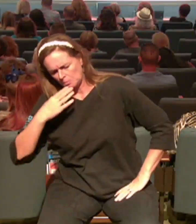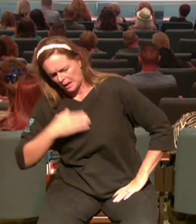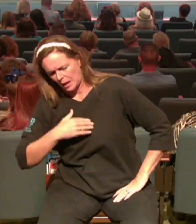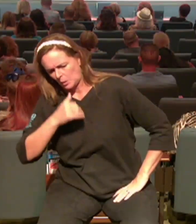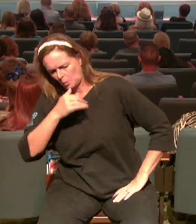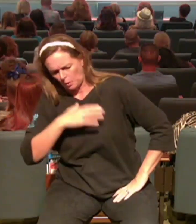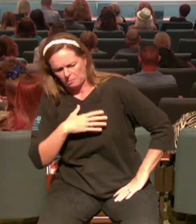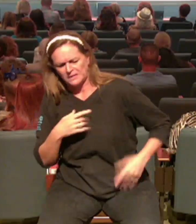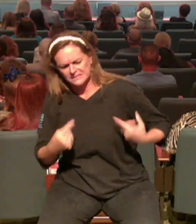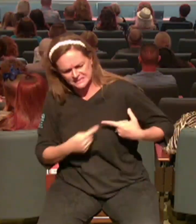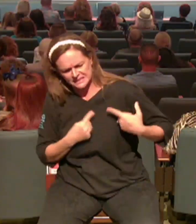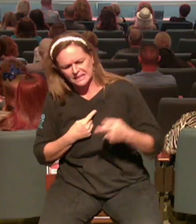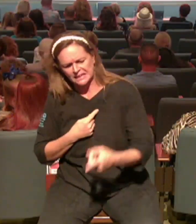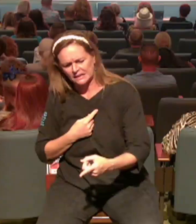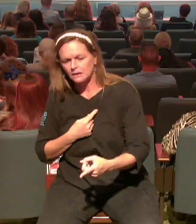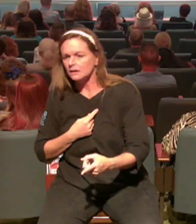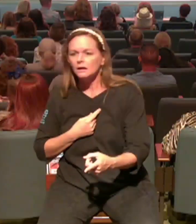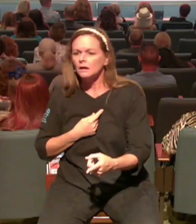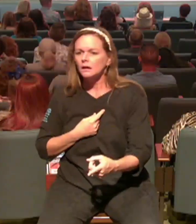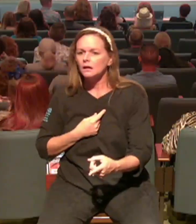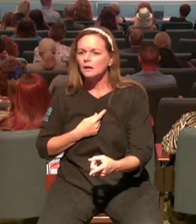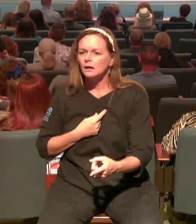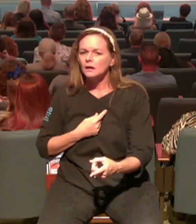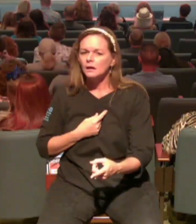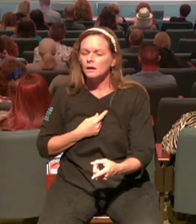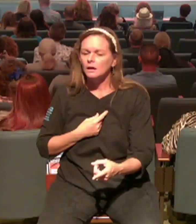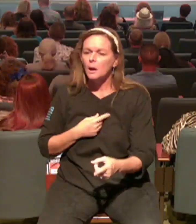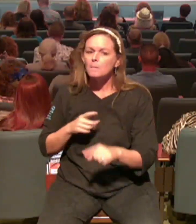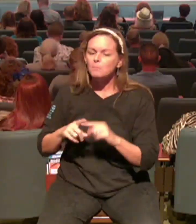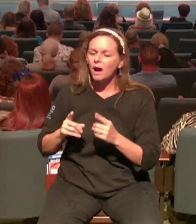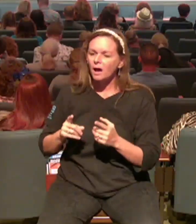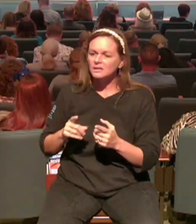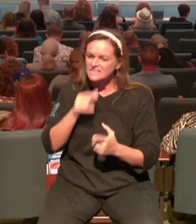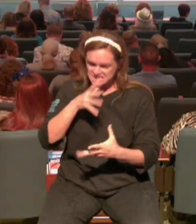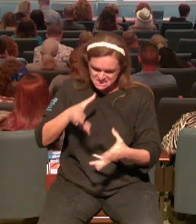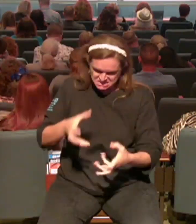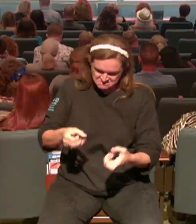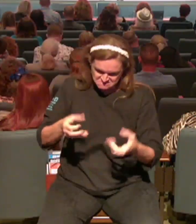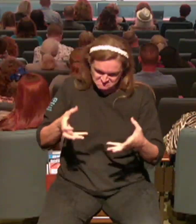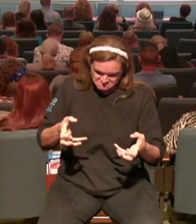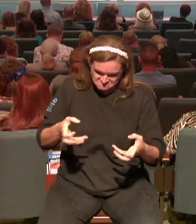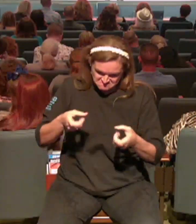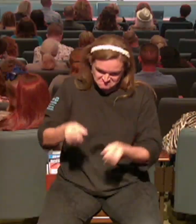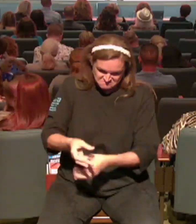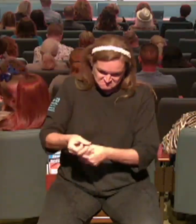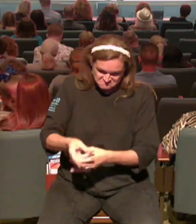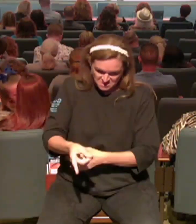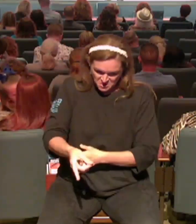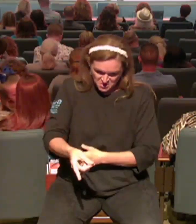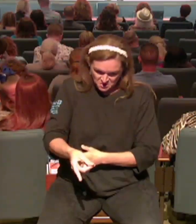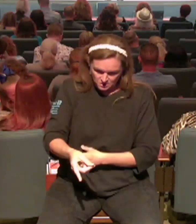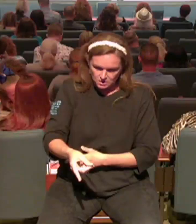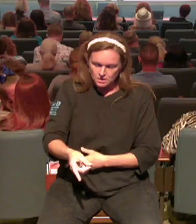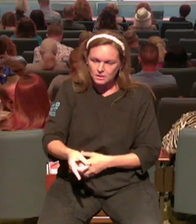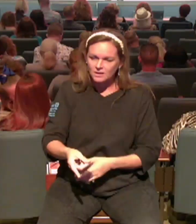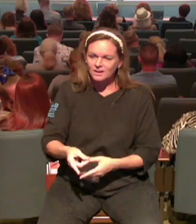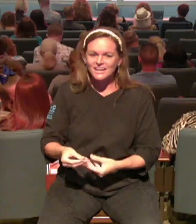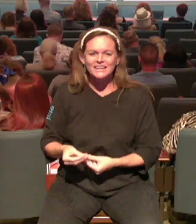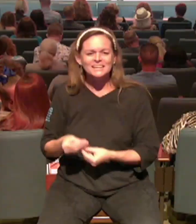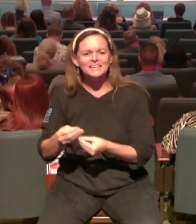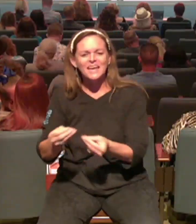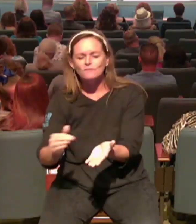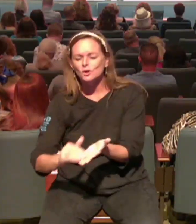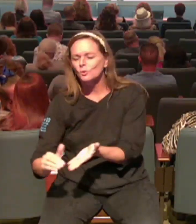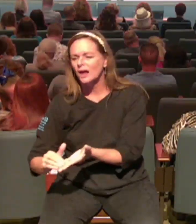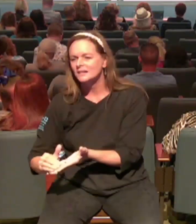gave her grace. Write this down if you're taking notes. Grace is getting what you need, not what you deserve. Grace is